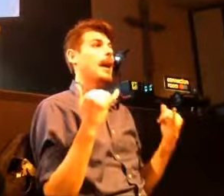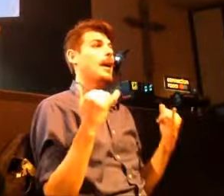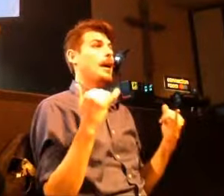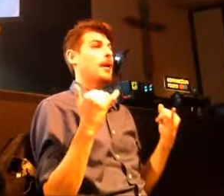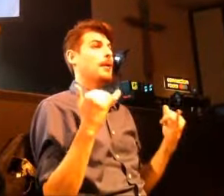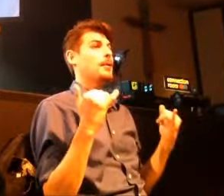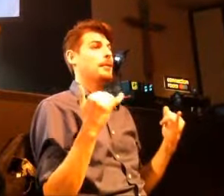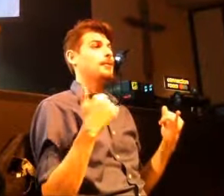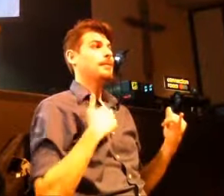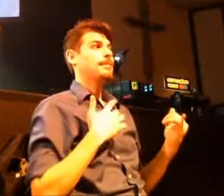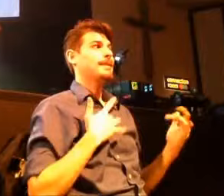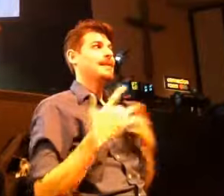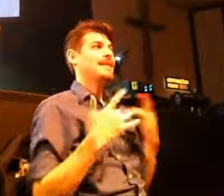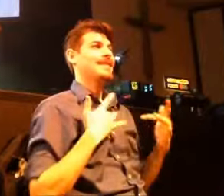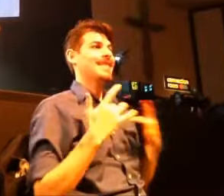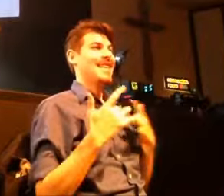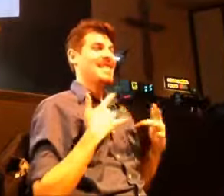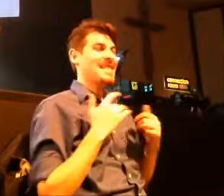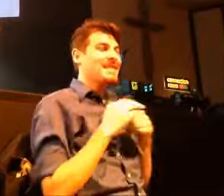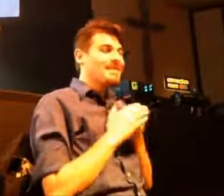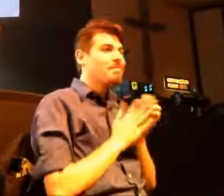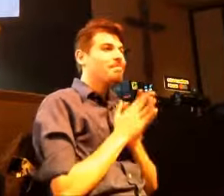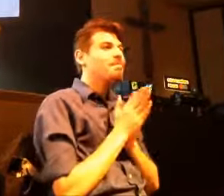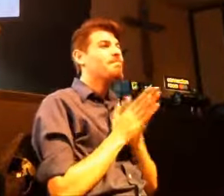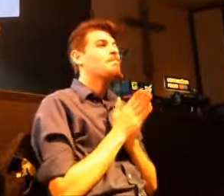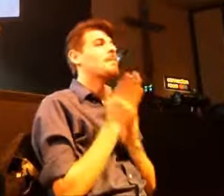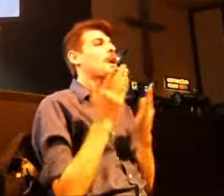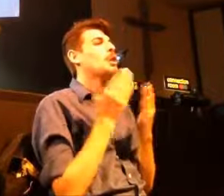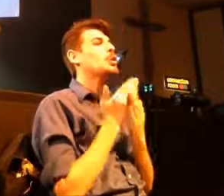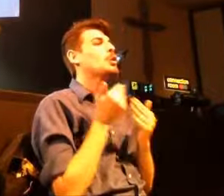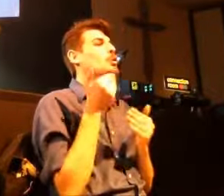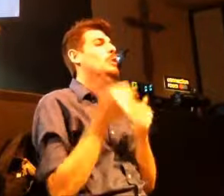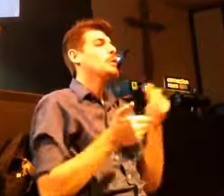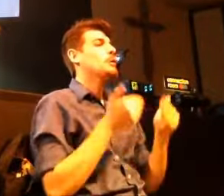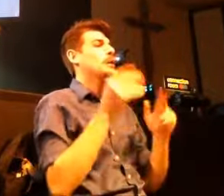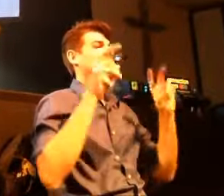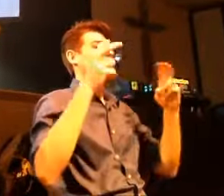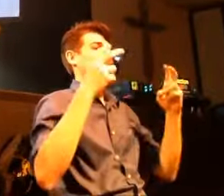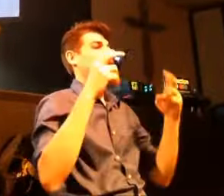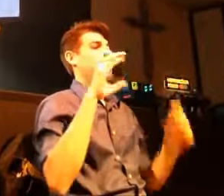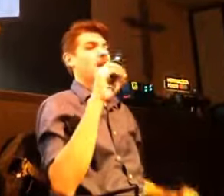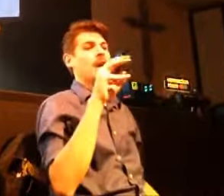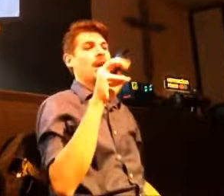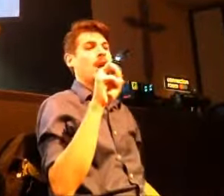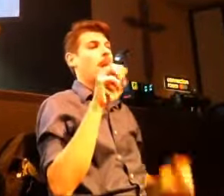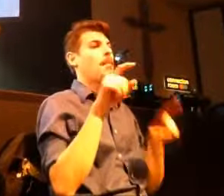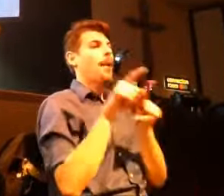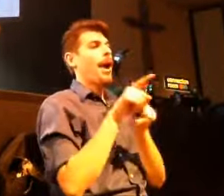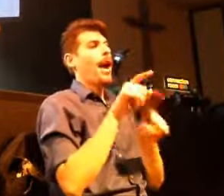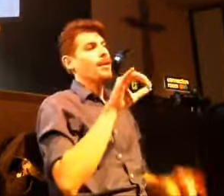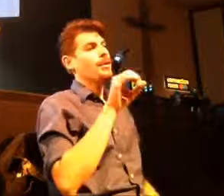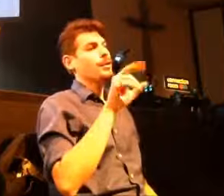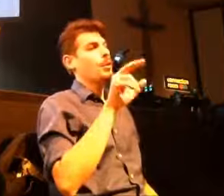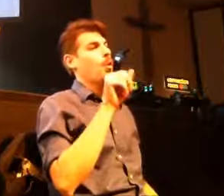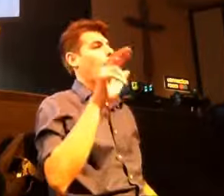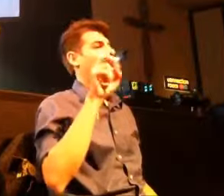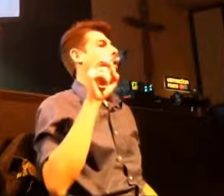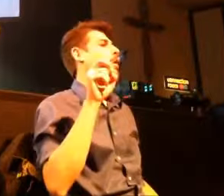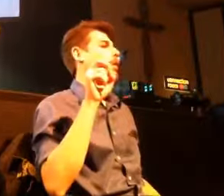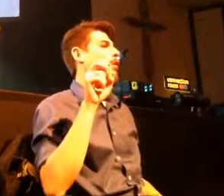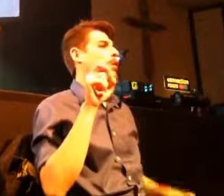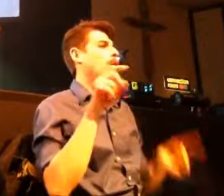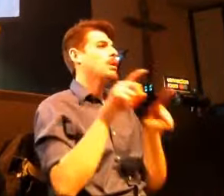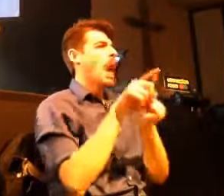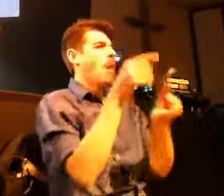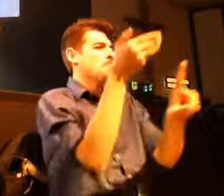about this morning, because we are kicking off a brand new series this morning called Come As You Are. And it is a series that Glenn and Ryan